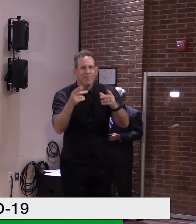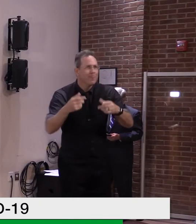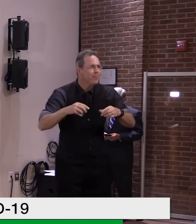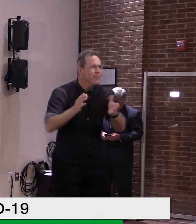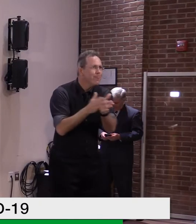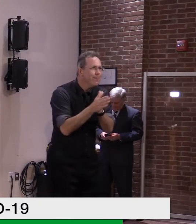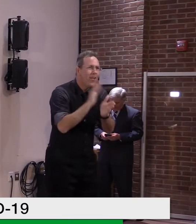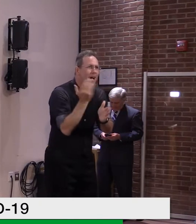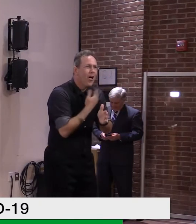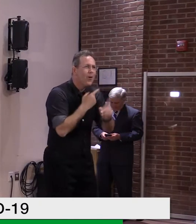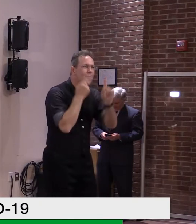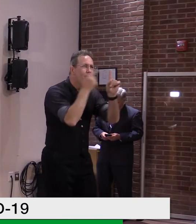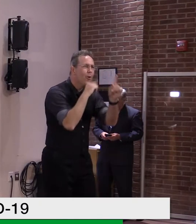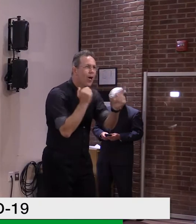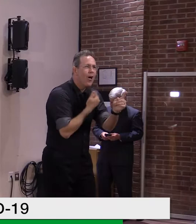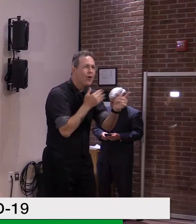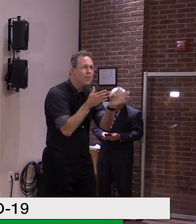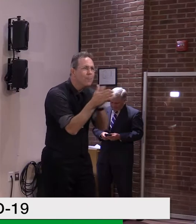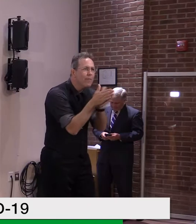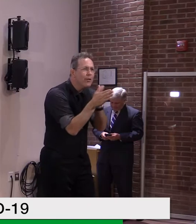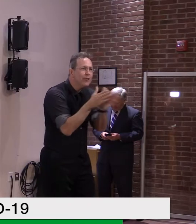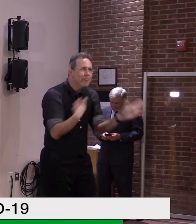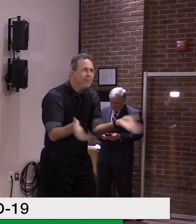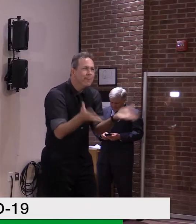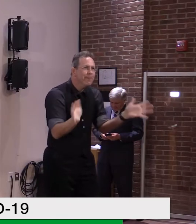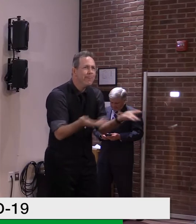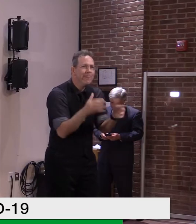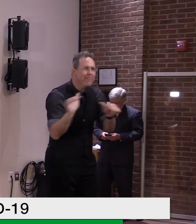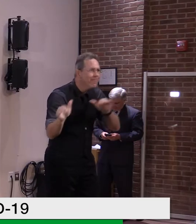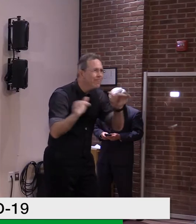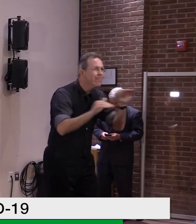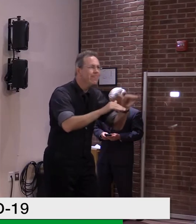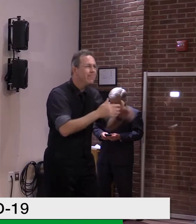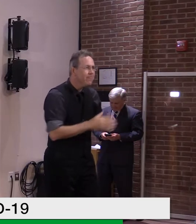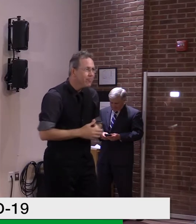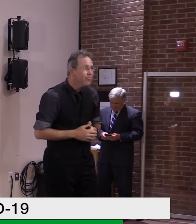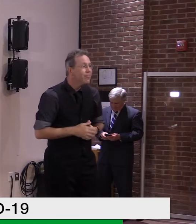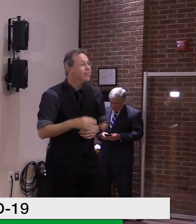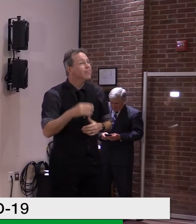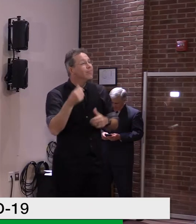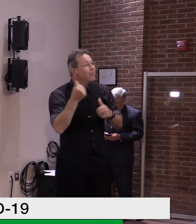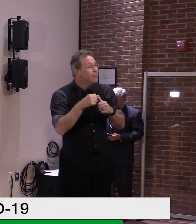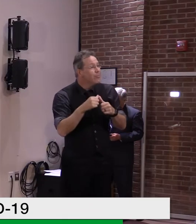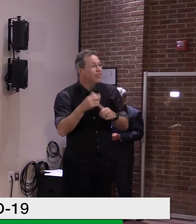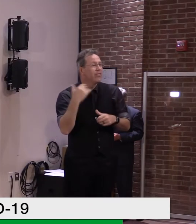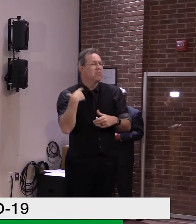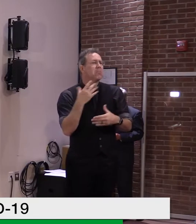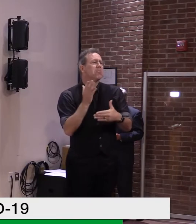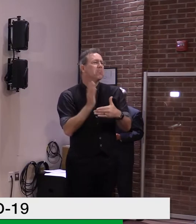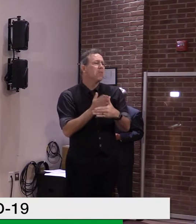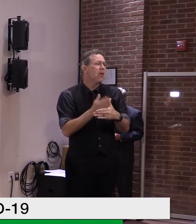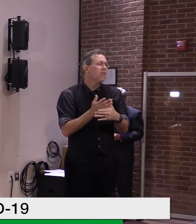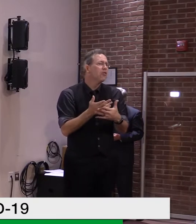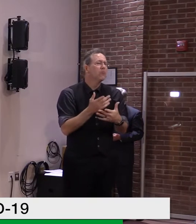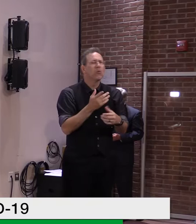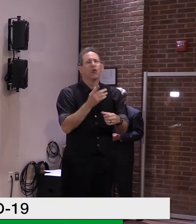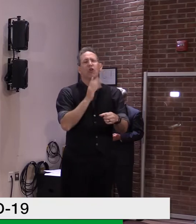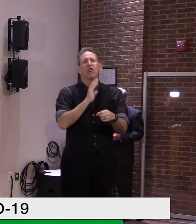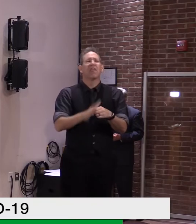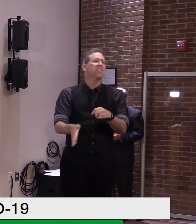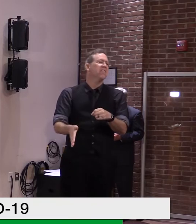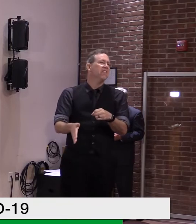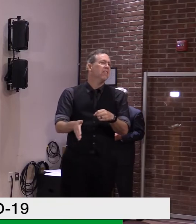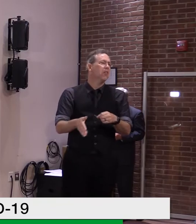again, there's a difference between being average, being good, being okay, and being